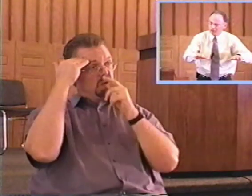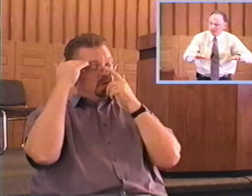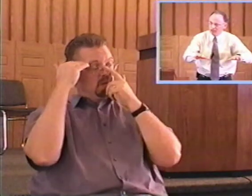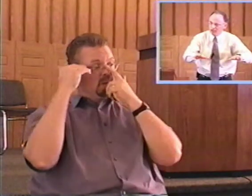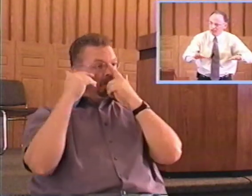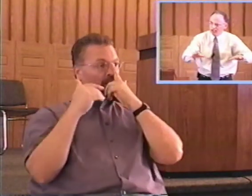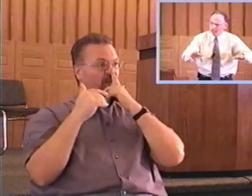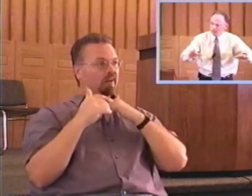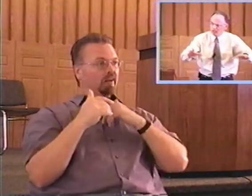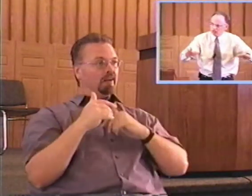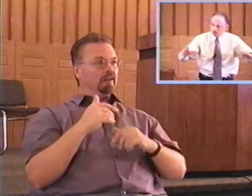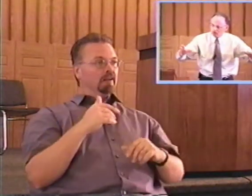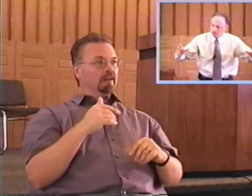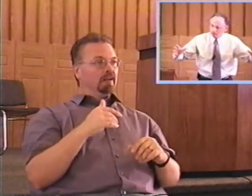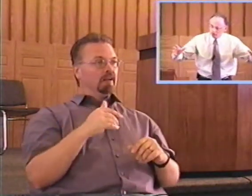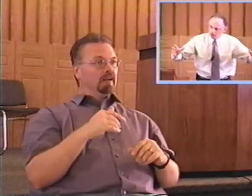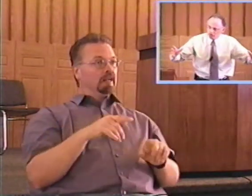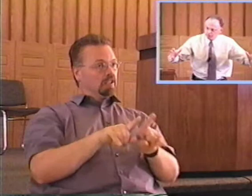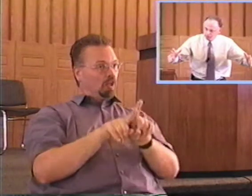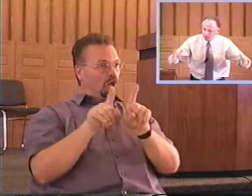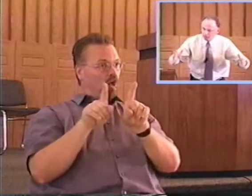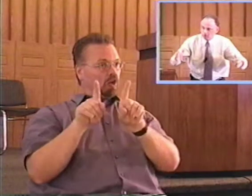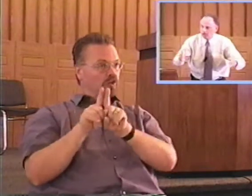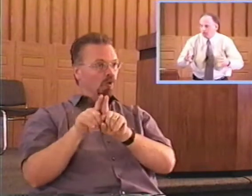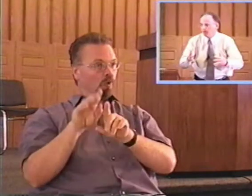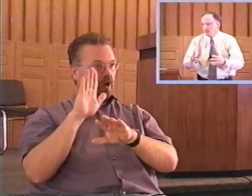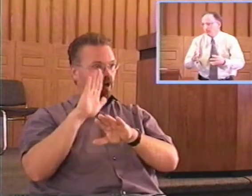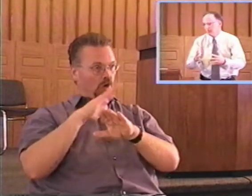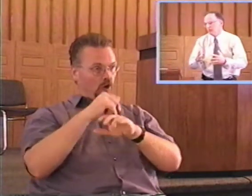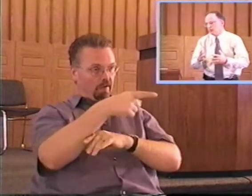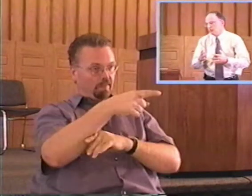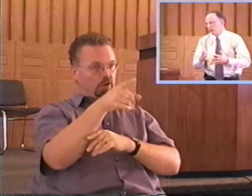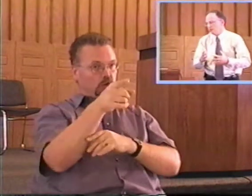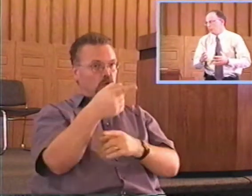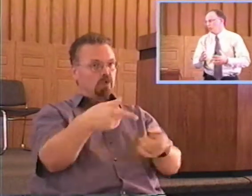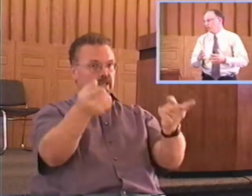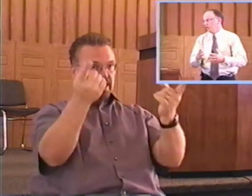know that it is also a call for you to come